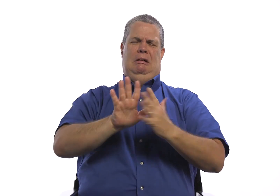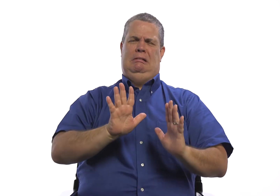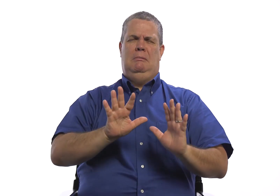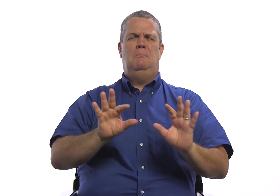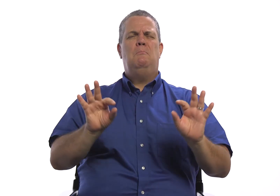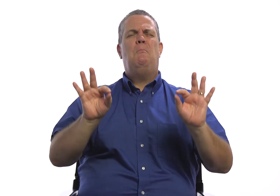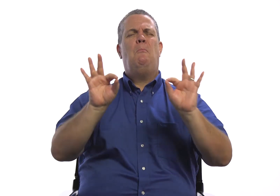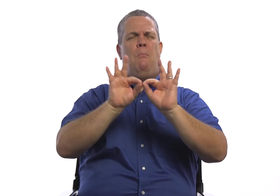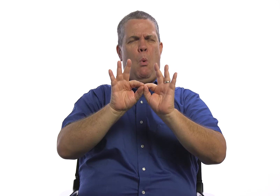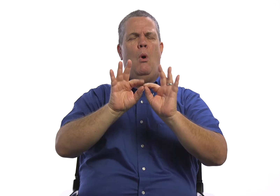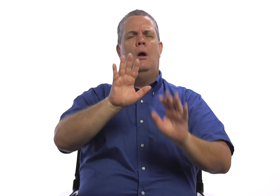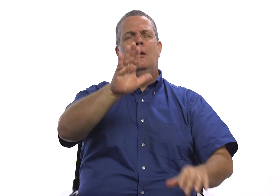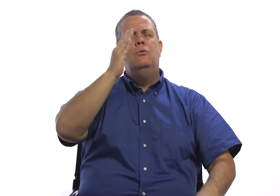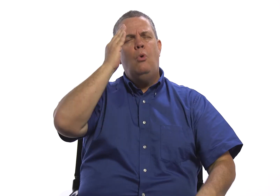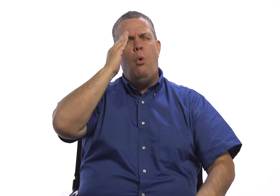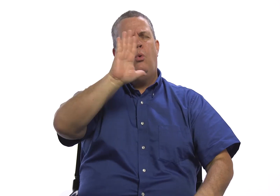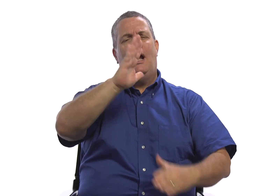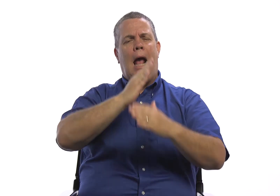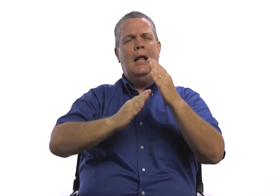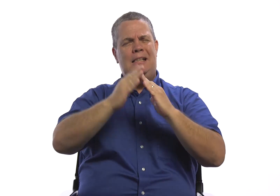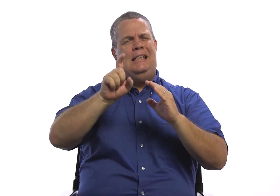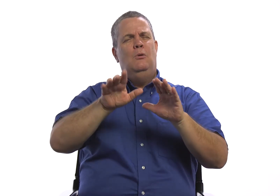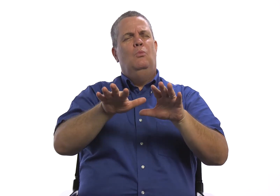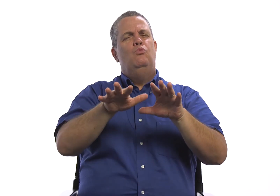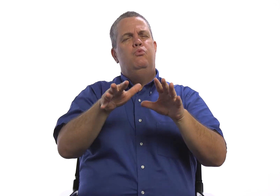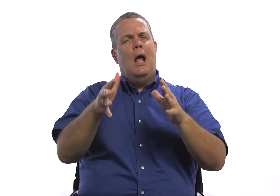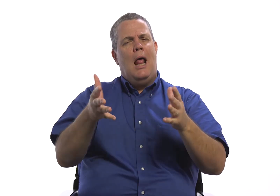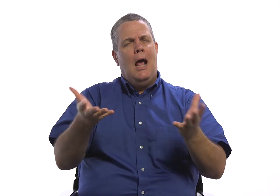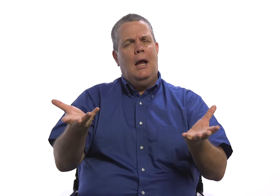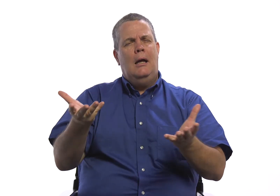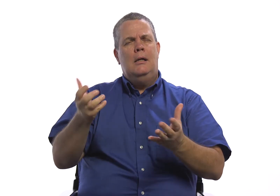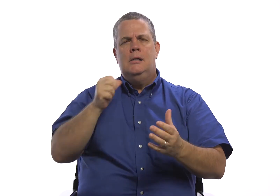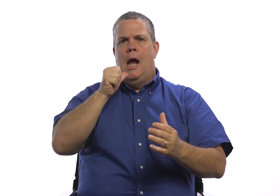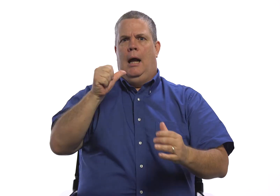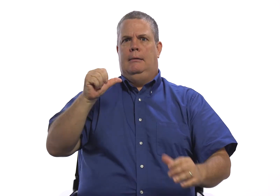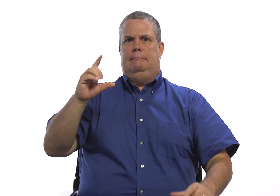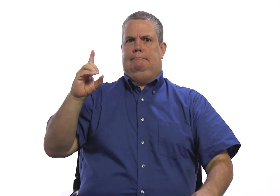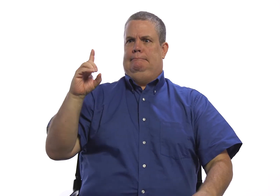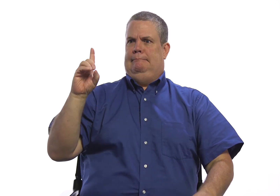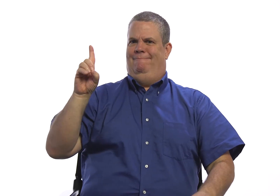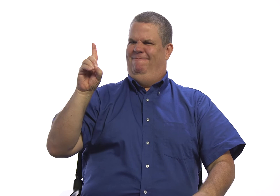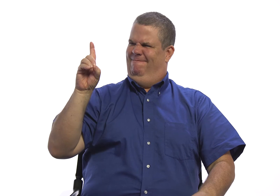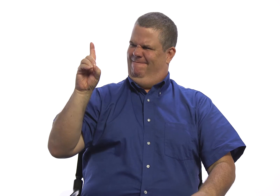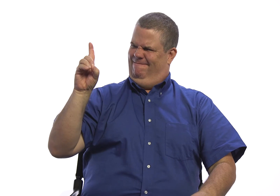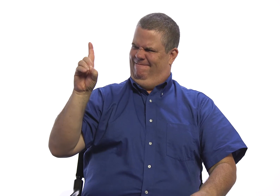ever spell in front of your chest. It's important that your hands need to be relaxed. You don't want to